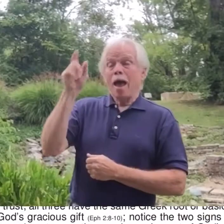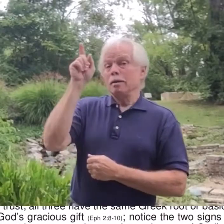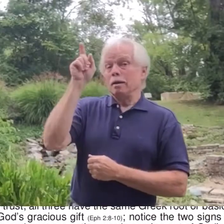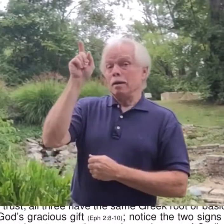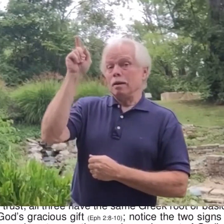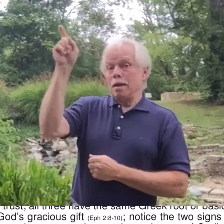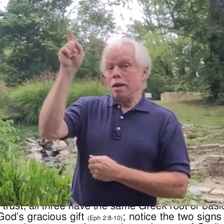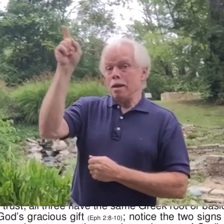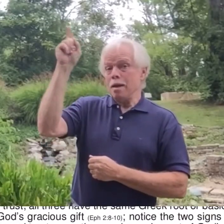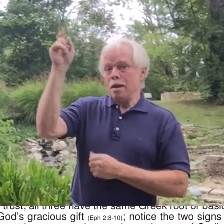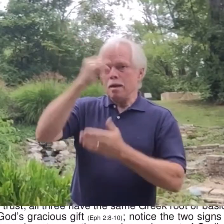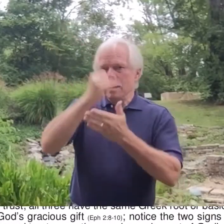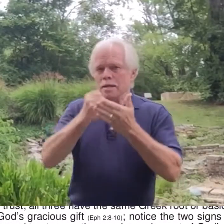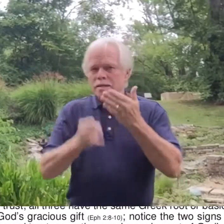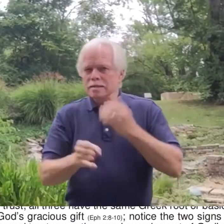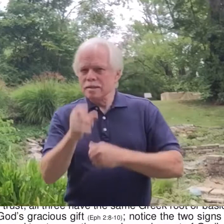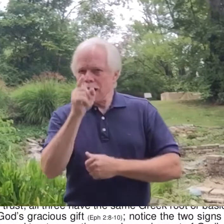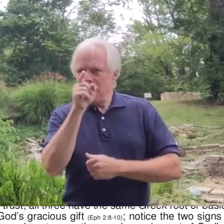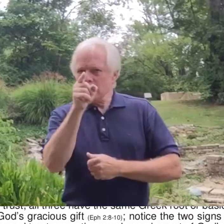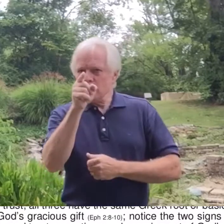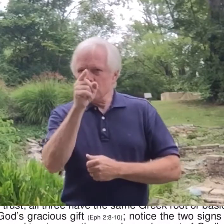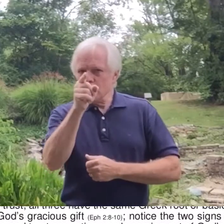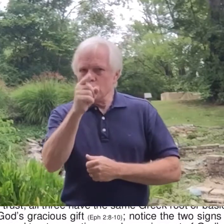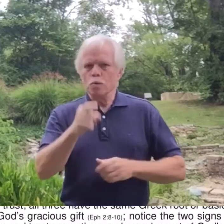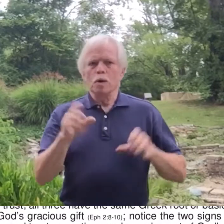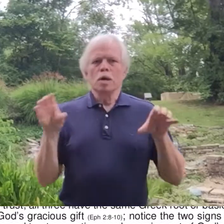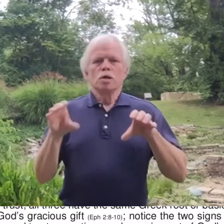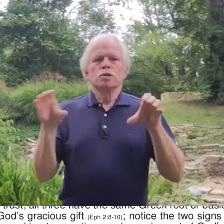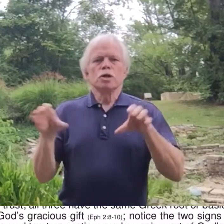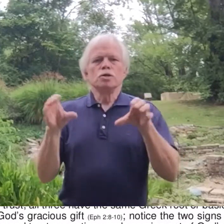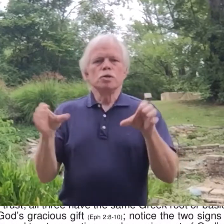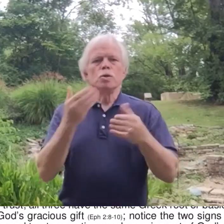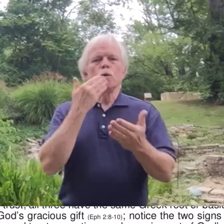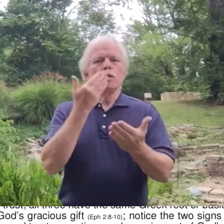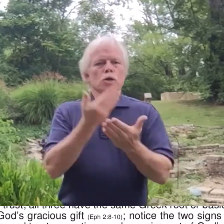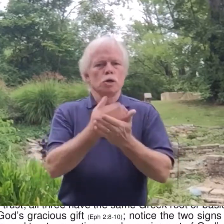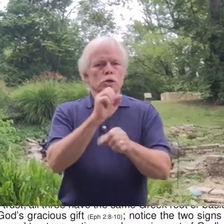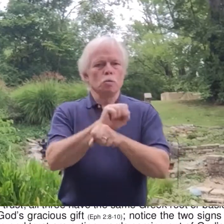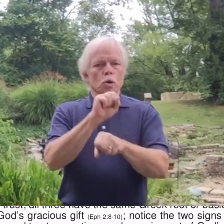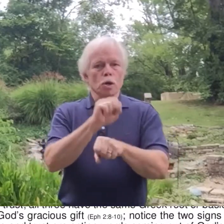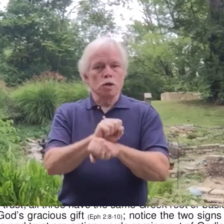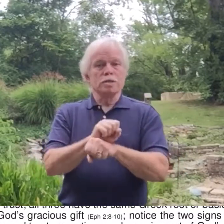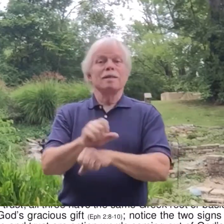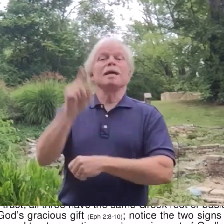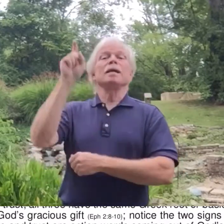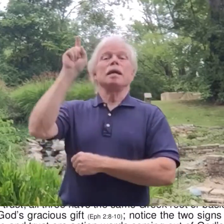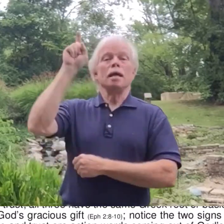And He designed you to do the good works that He